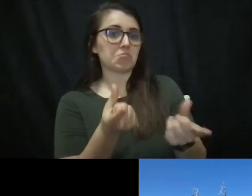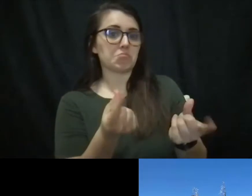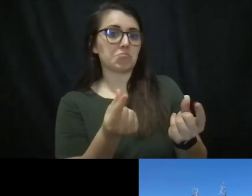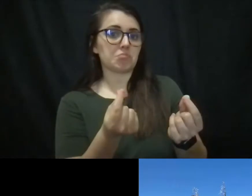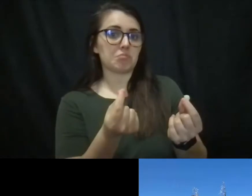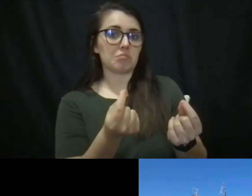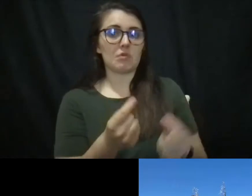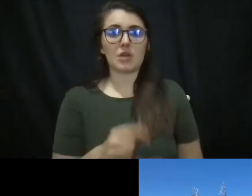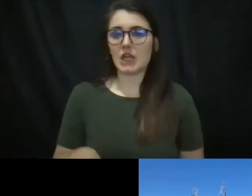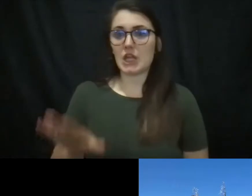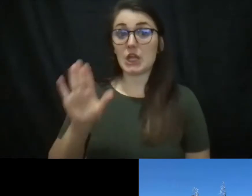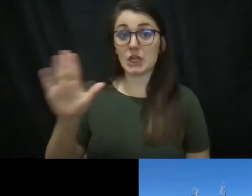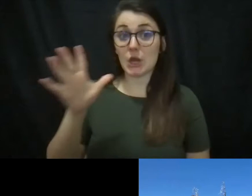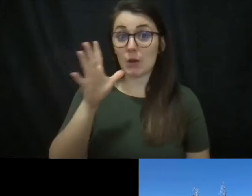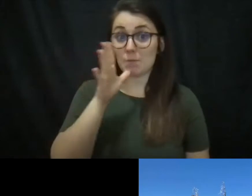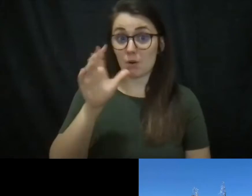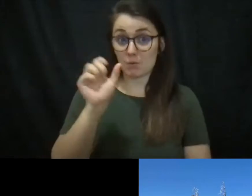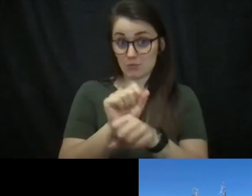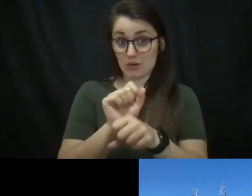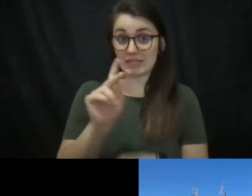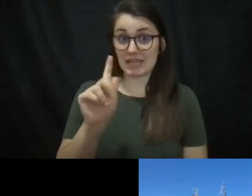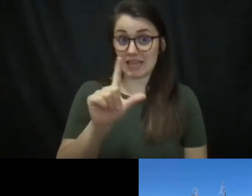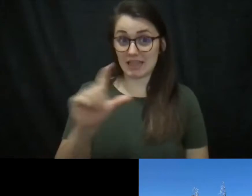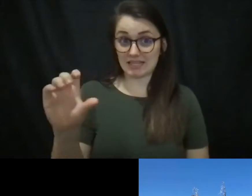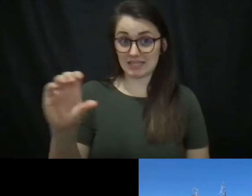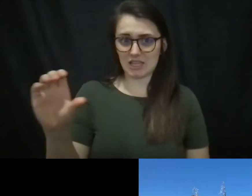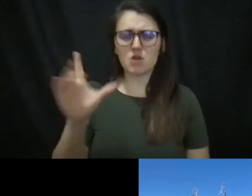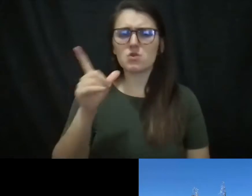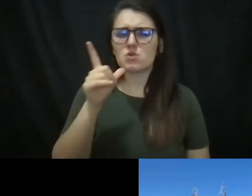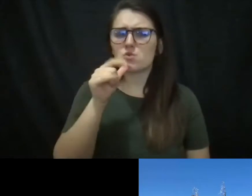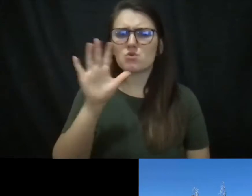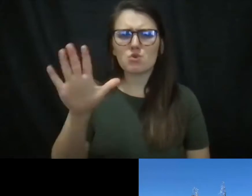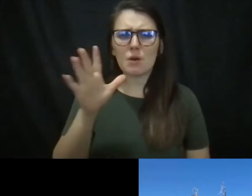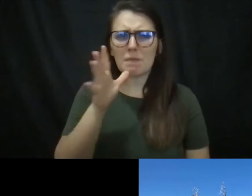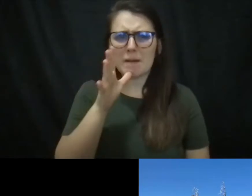Your mom works at KLCC. Who's your mom?